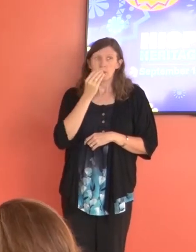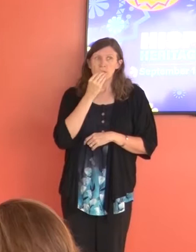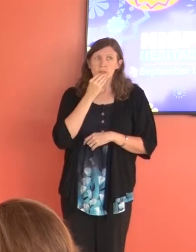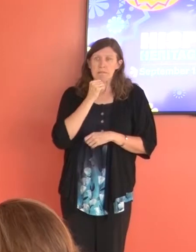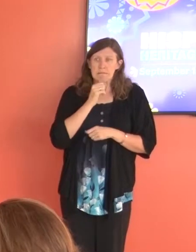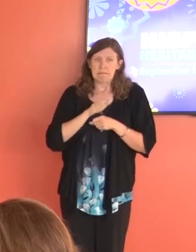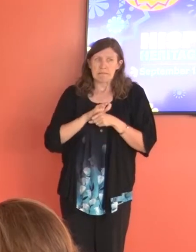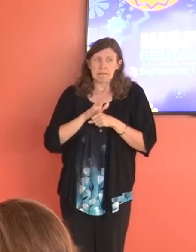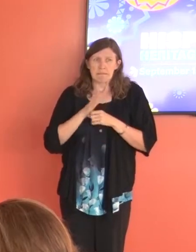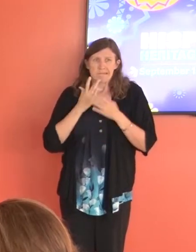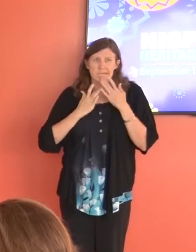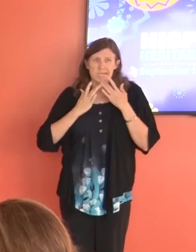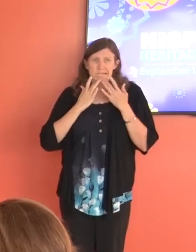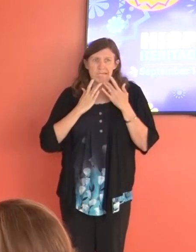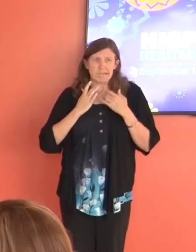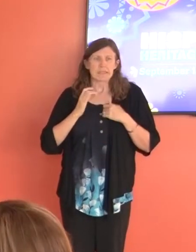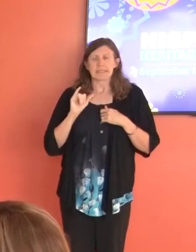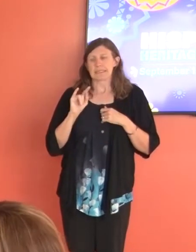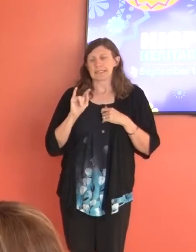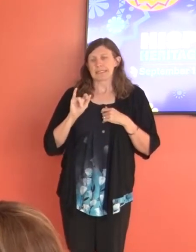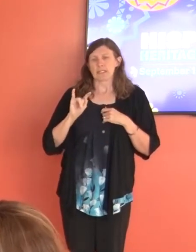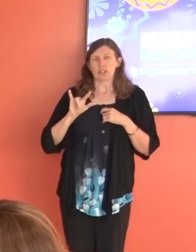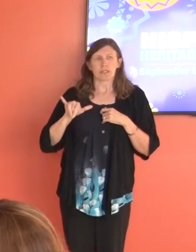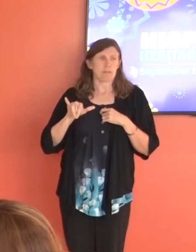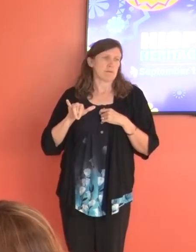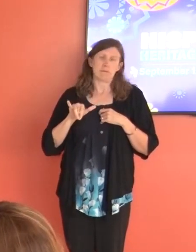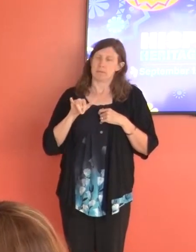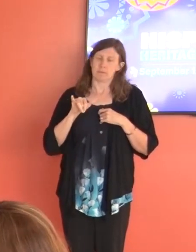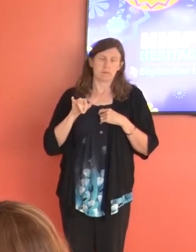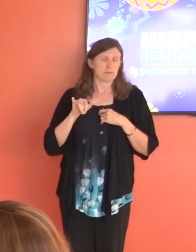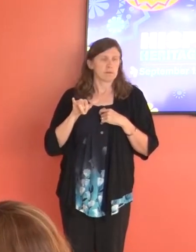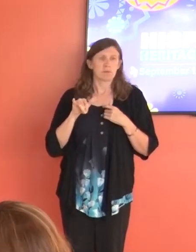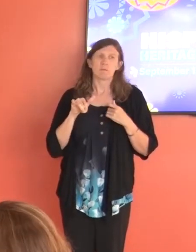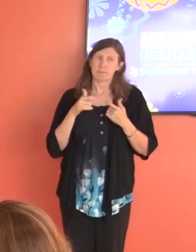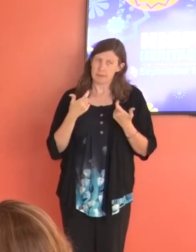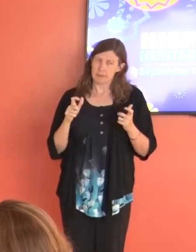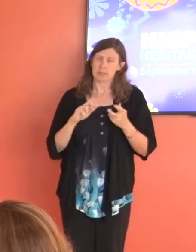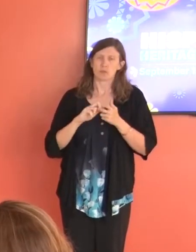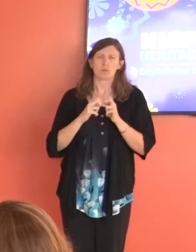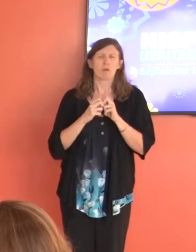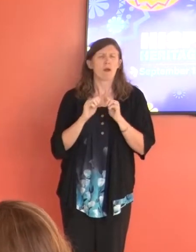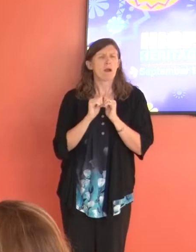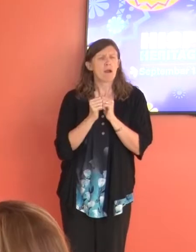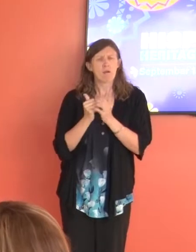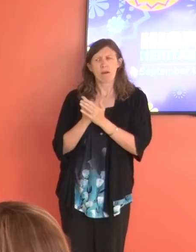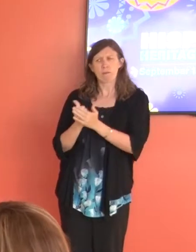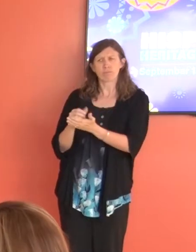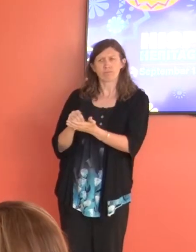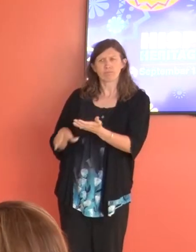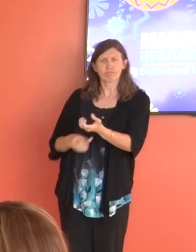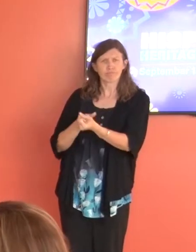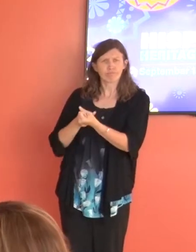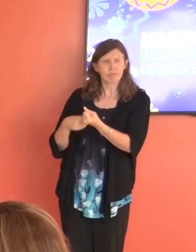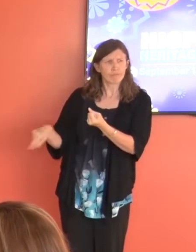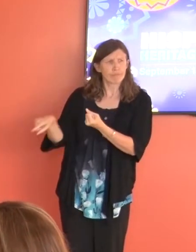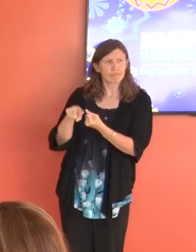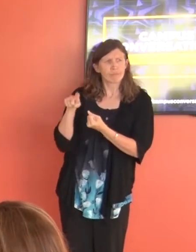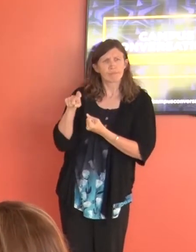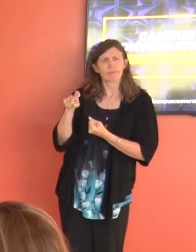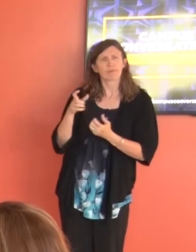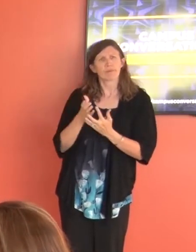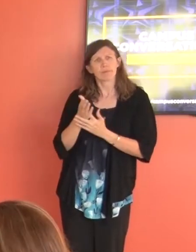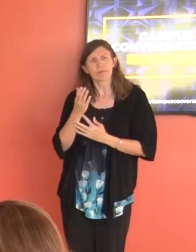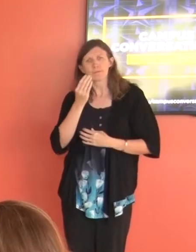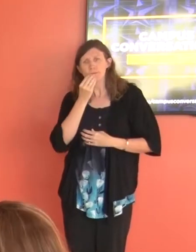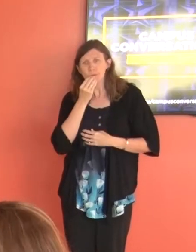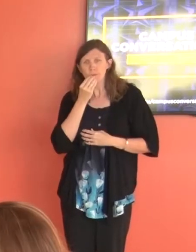issue also with our students. So what can we do differently to help our students and meet their needs, such as